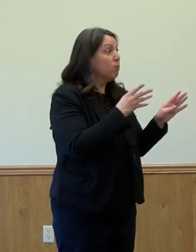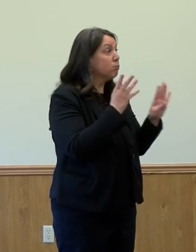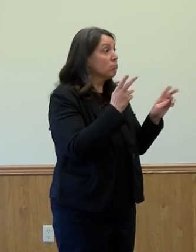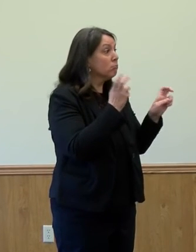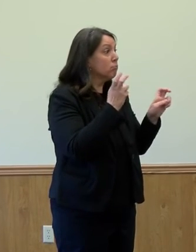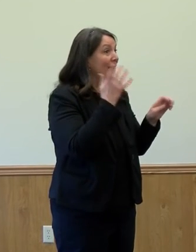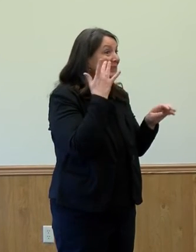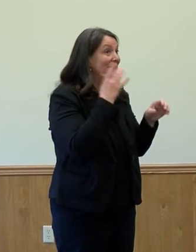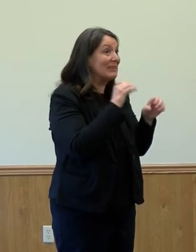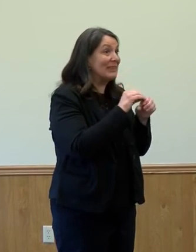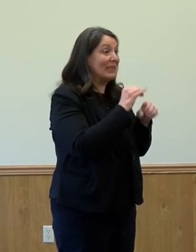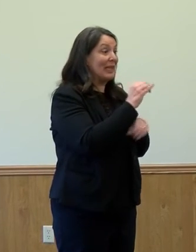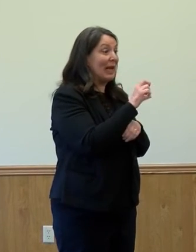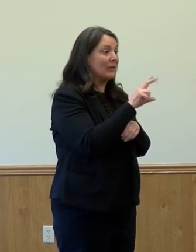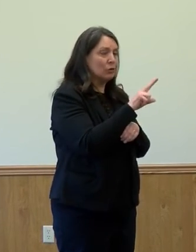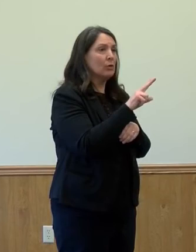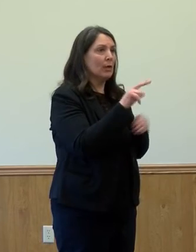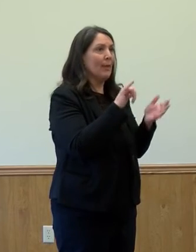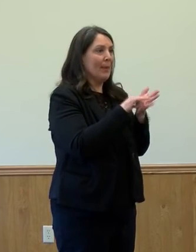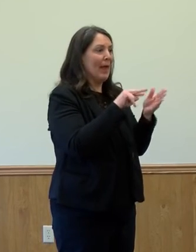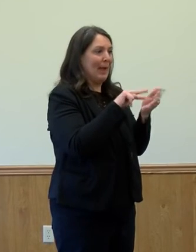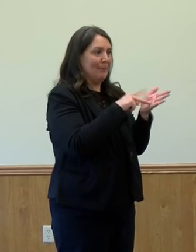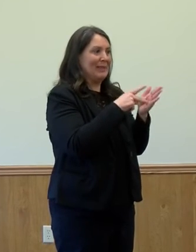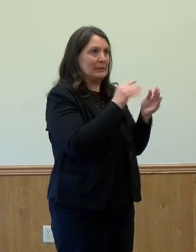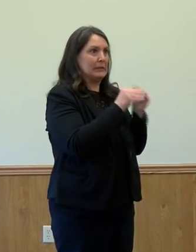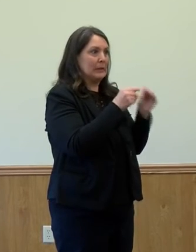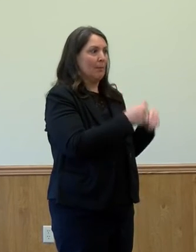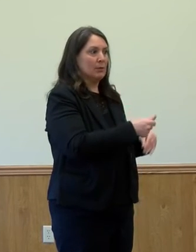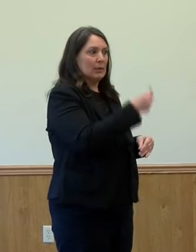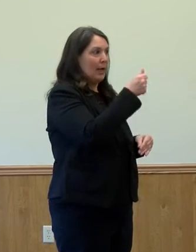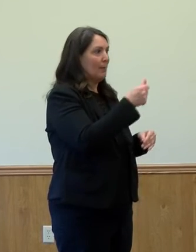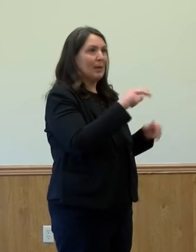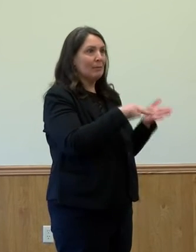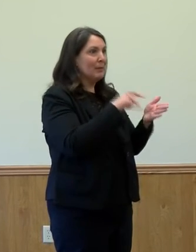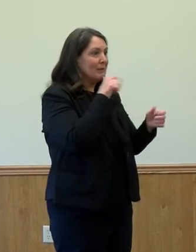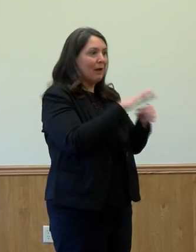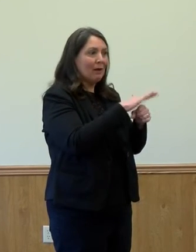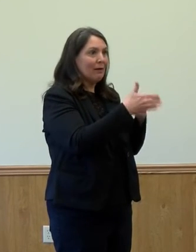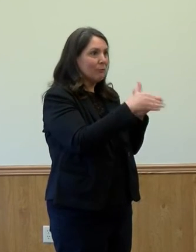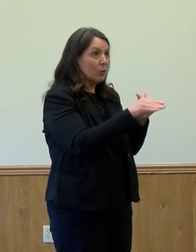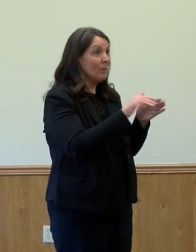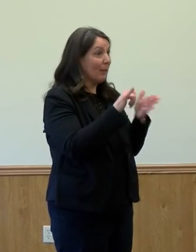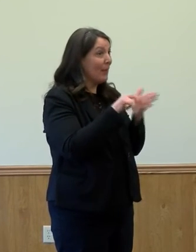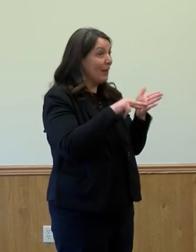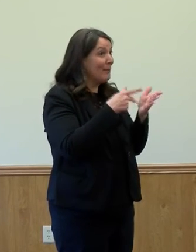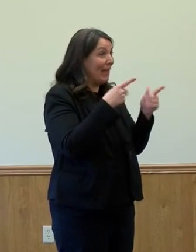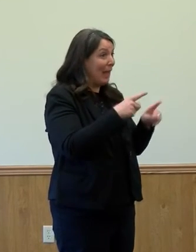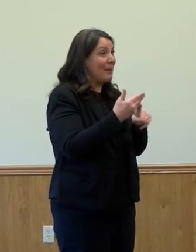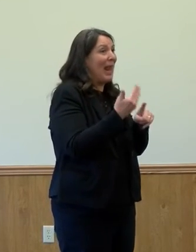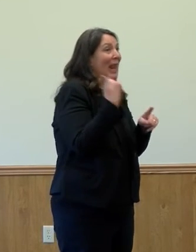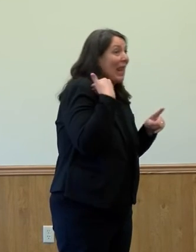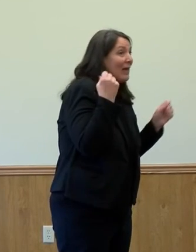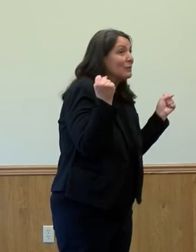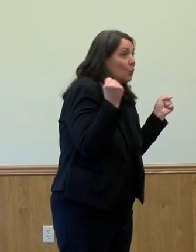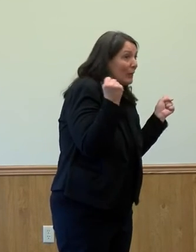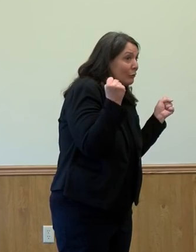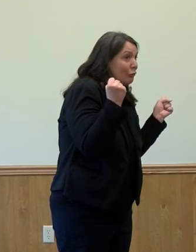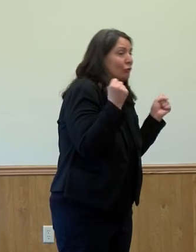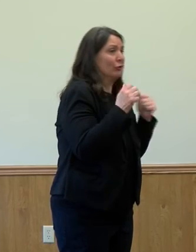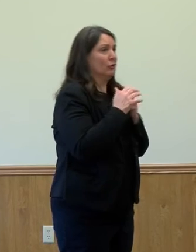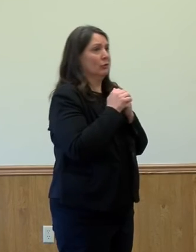that? I believe that was in the high surge that we saw last winter. Last winter. The winter, actually, last